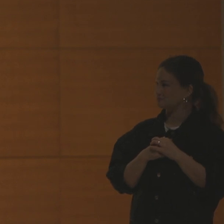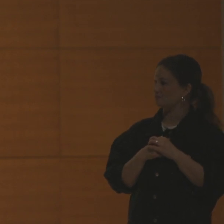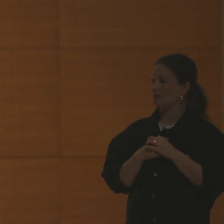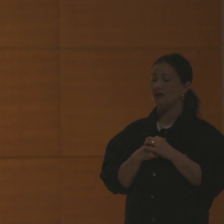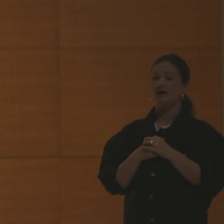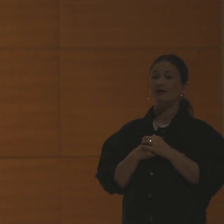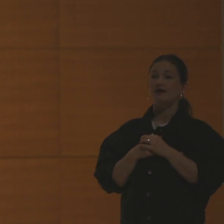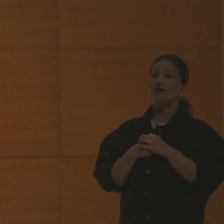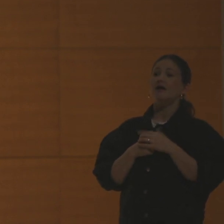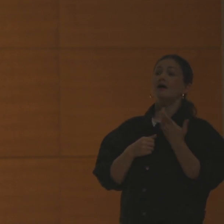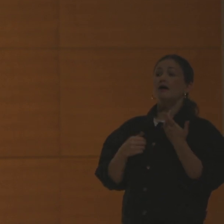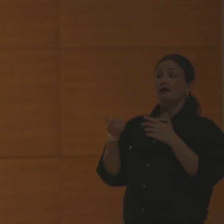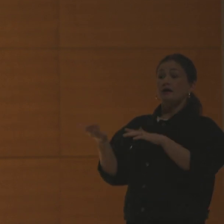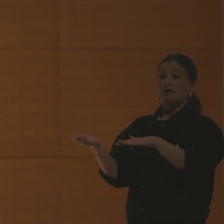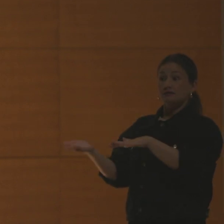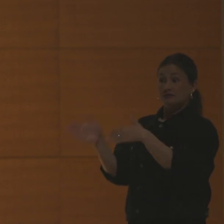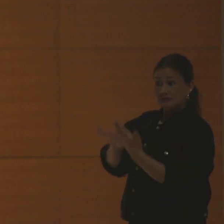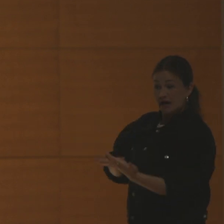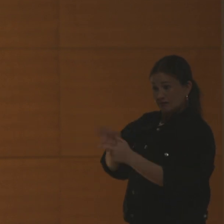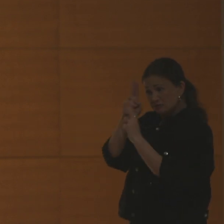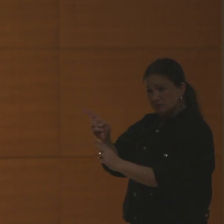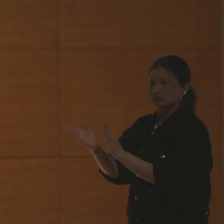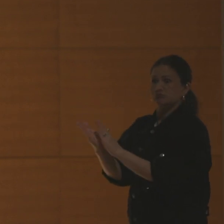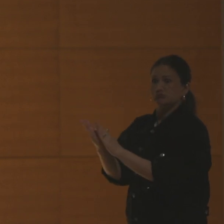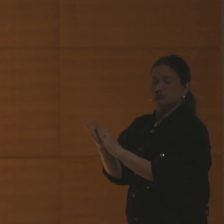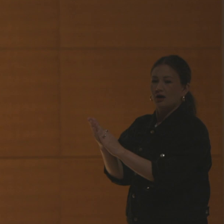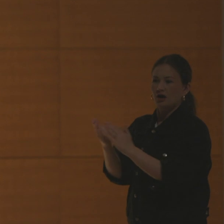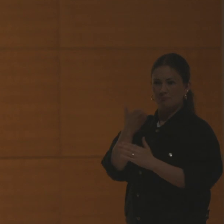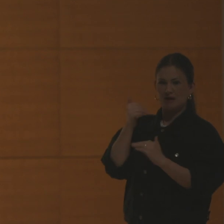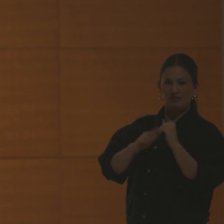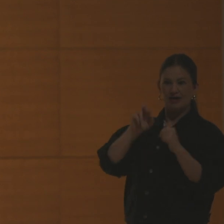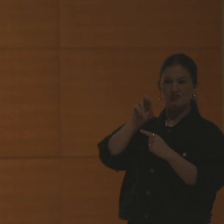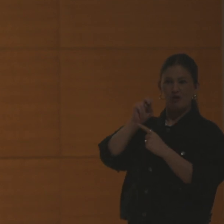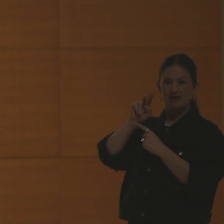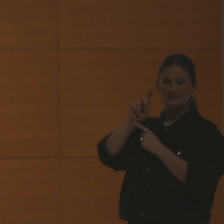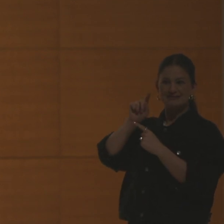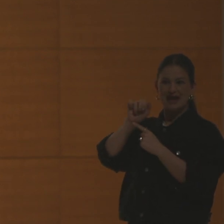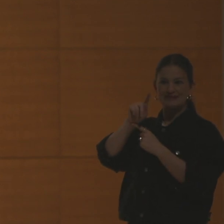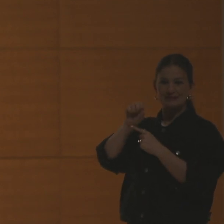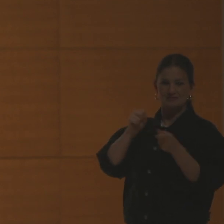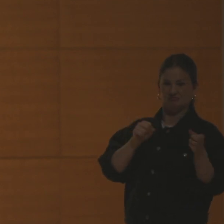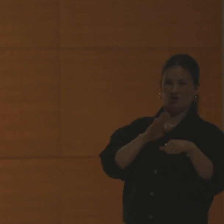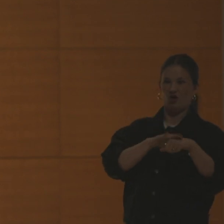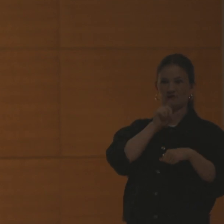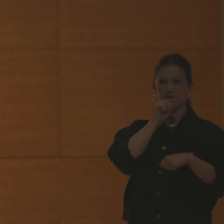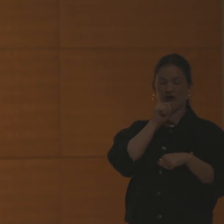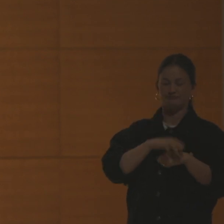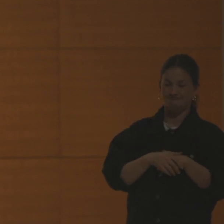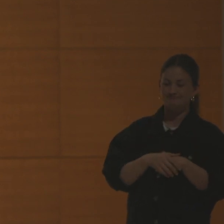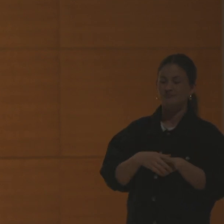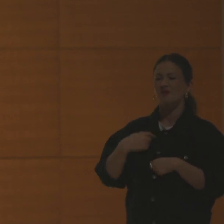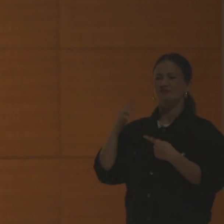She got better ratings in death than Ron DeSantis on Twitter. Just saying. Personally, stories have saved my life. I was once a